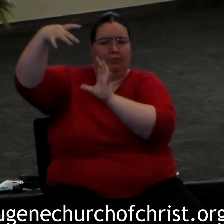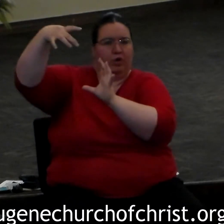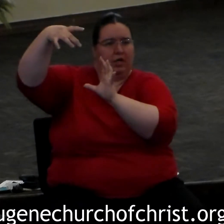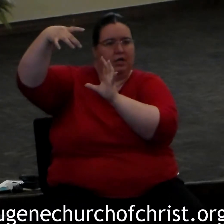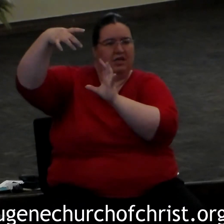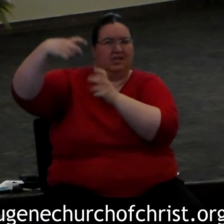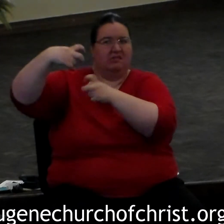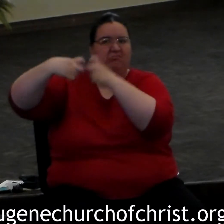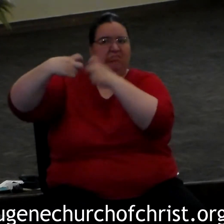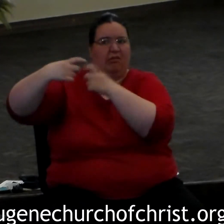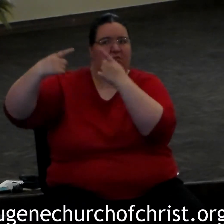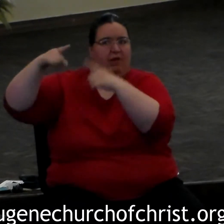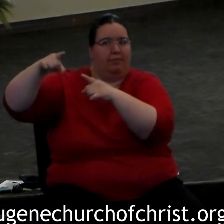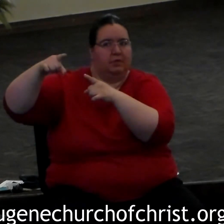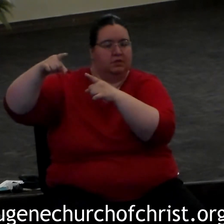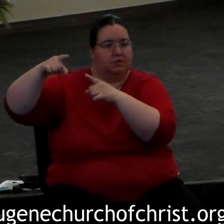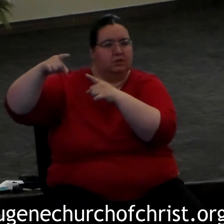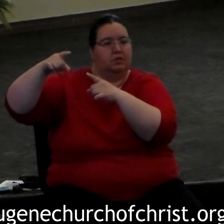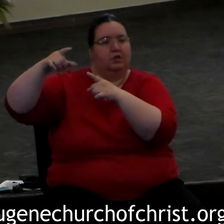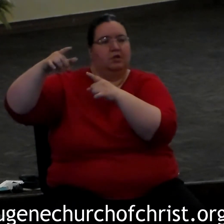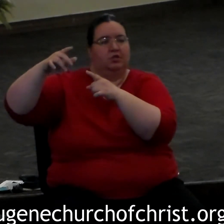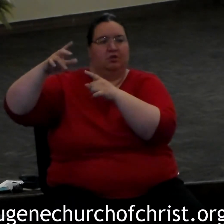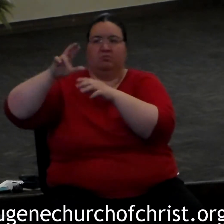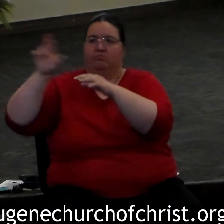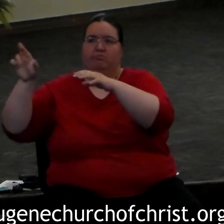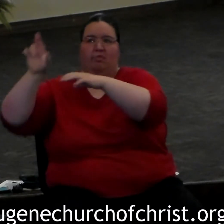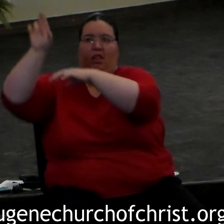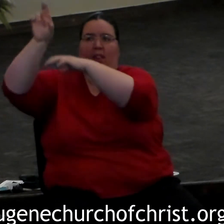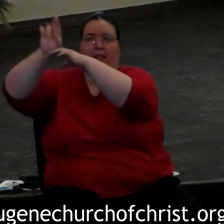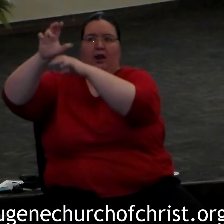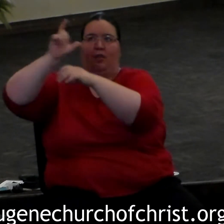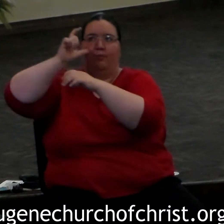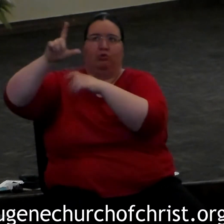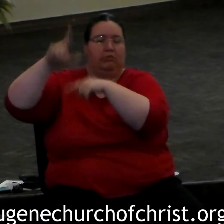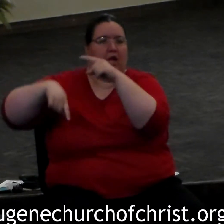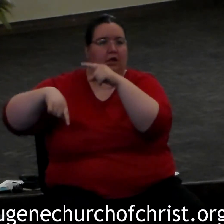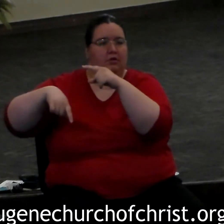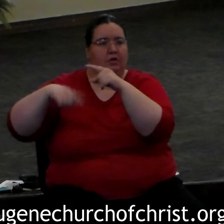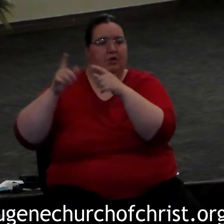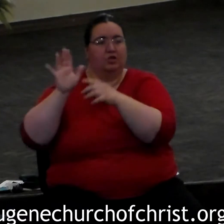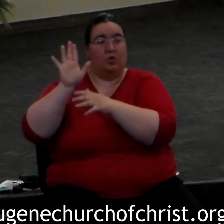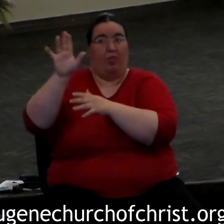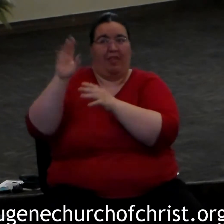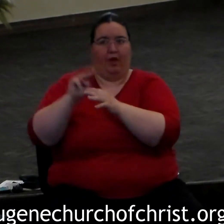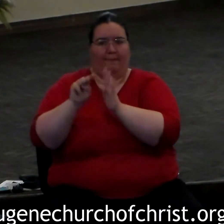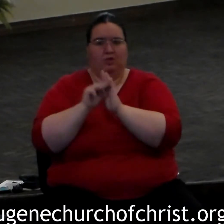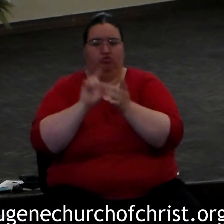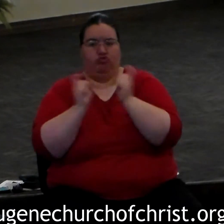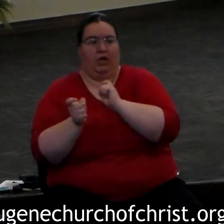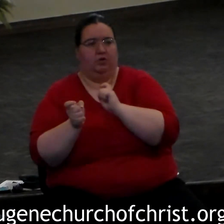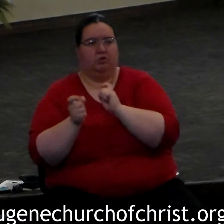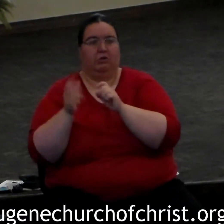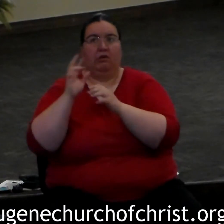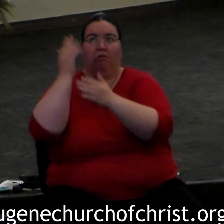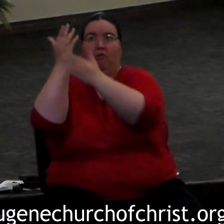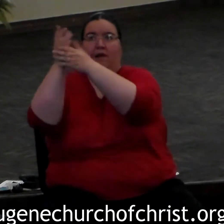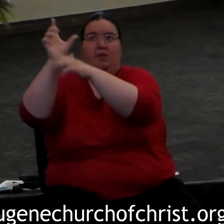mission of, can we get these guys home safely? Before anything went wrong, just moments before anything went wrong, they had a